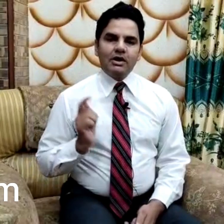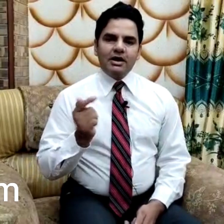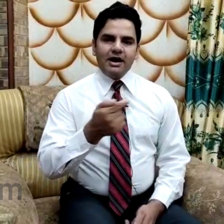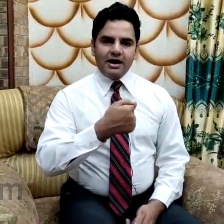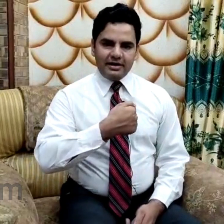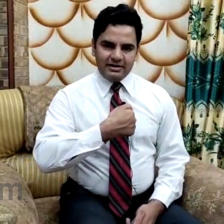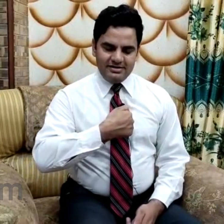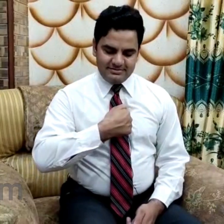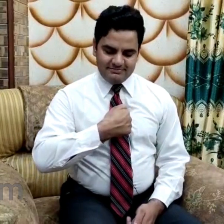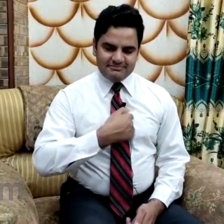I